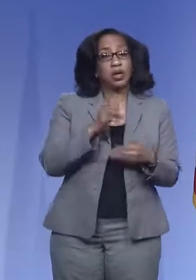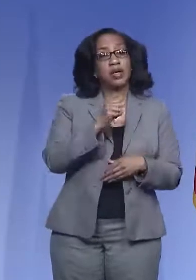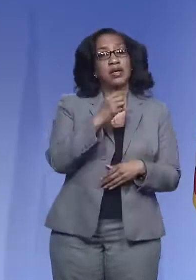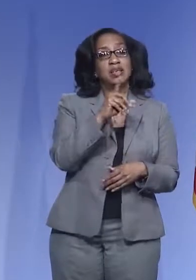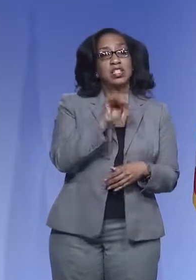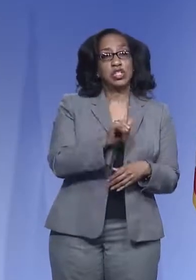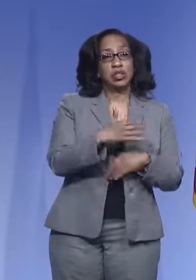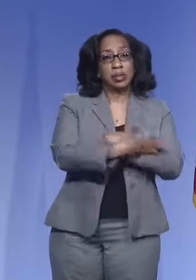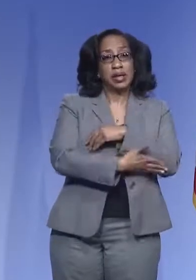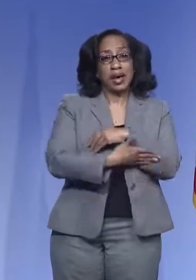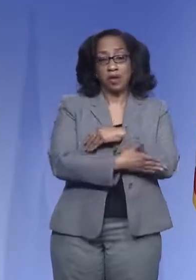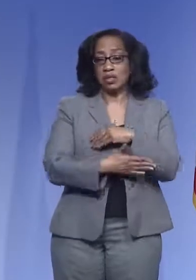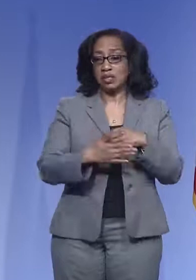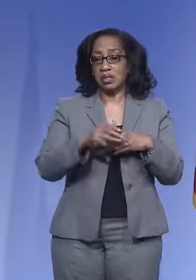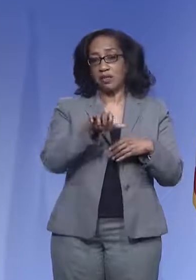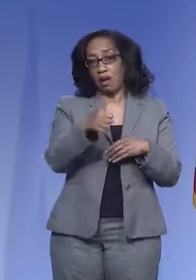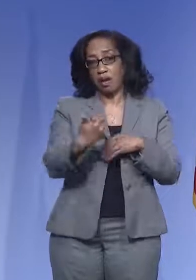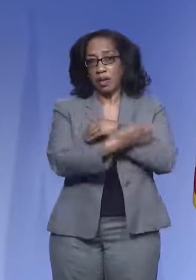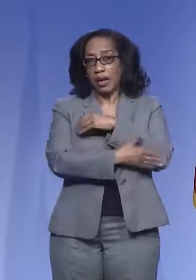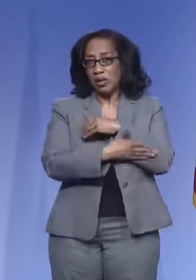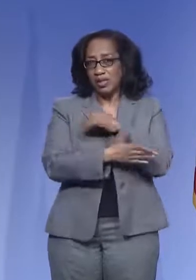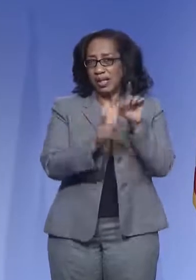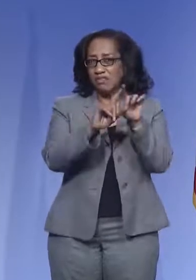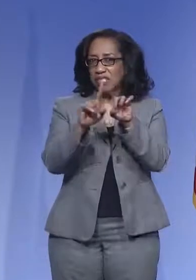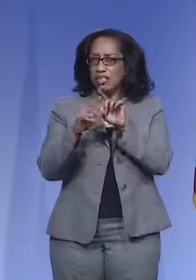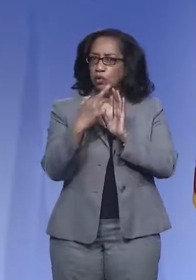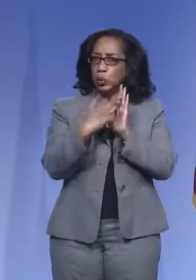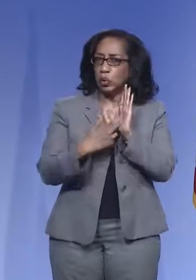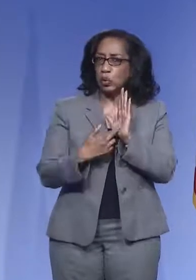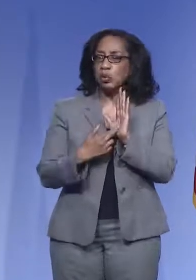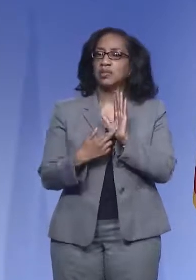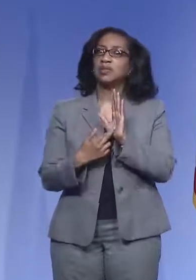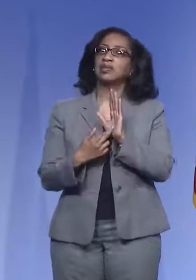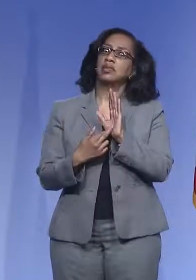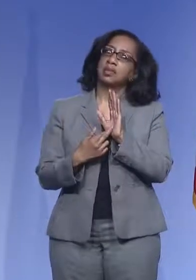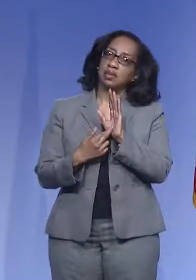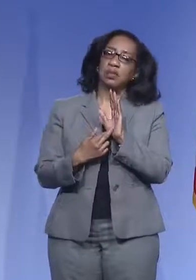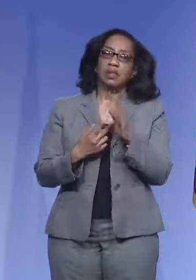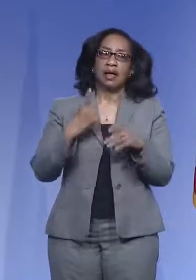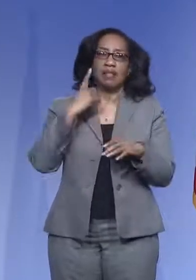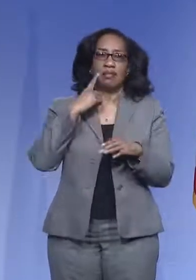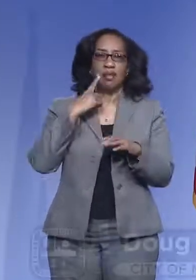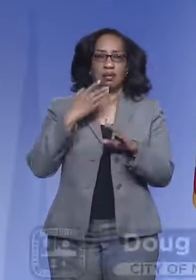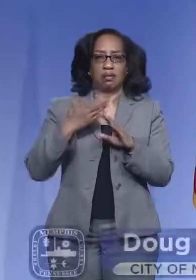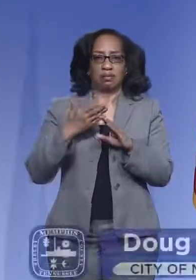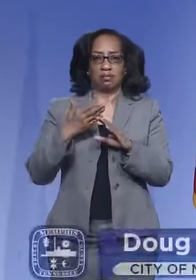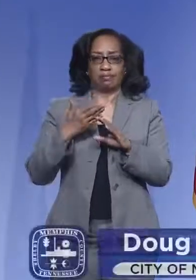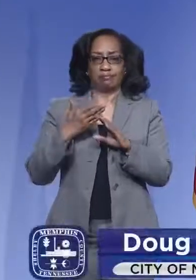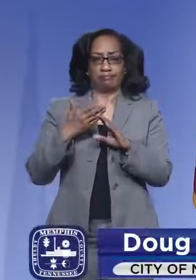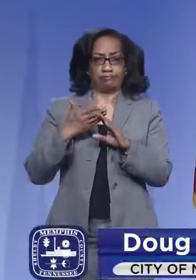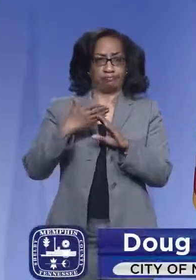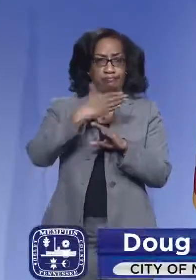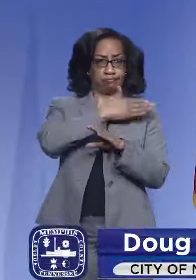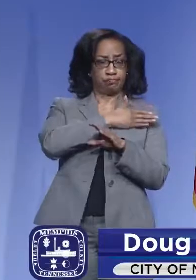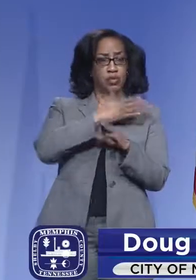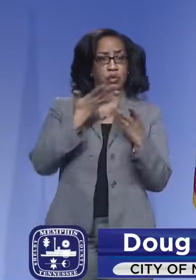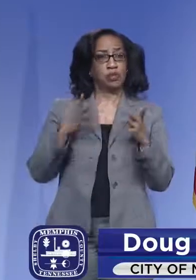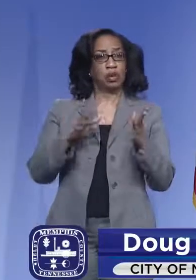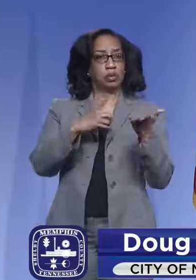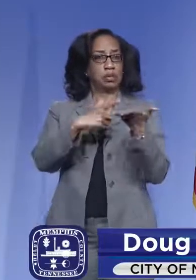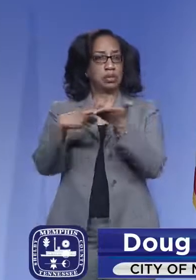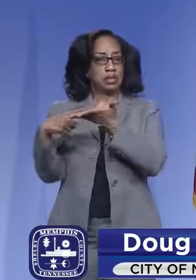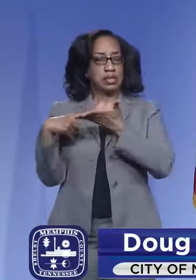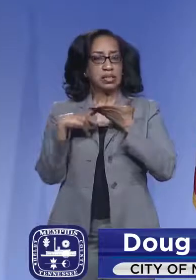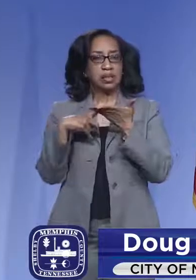rules that they can follow? Well, I think we had that conversation early on when there